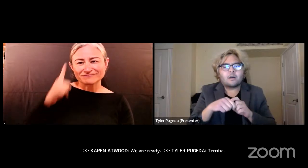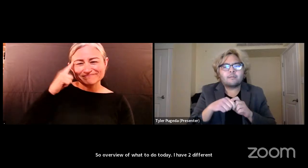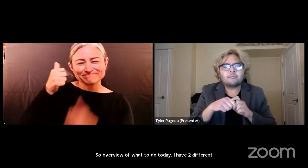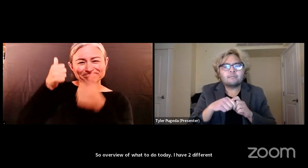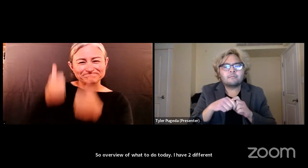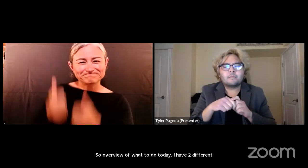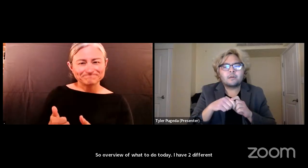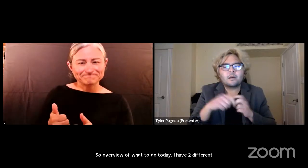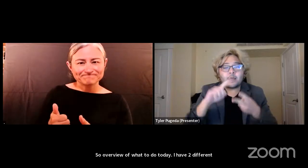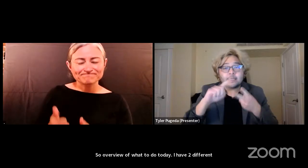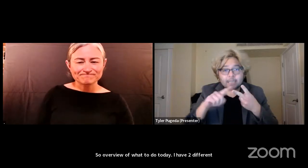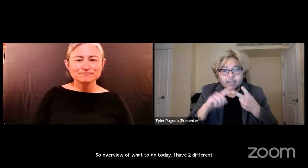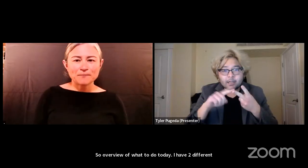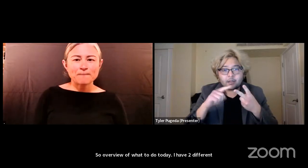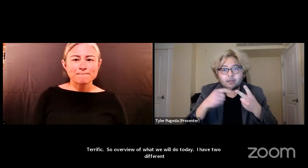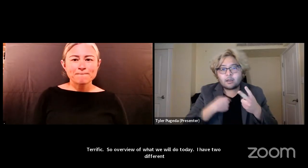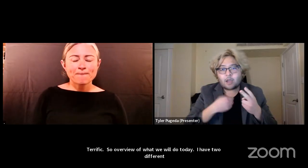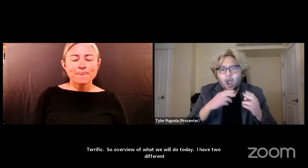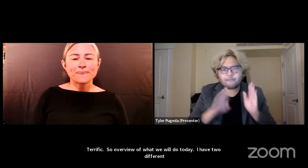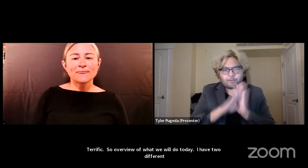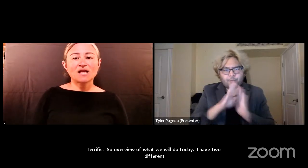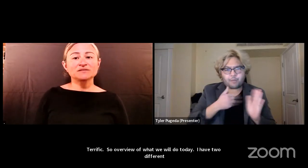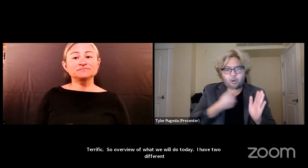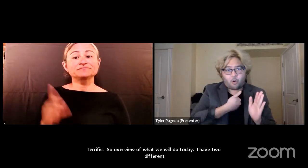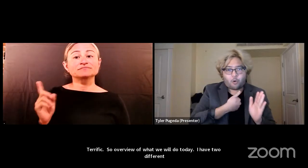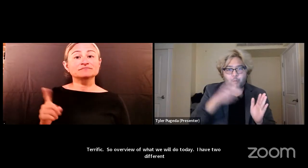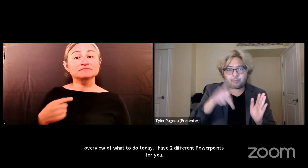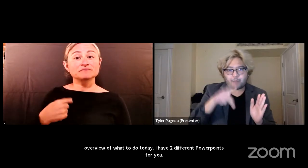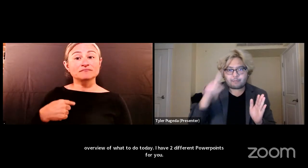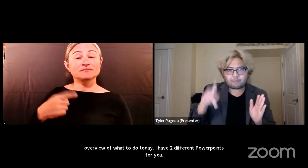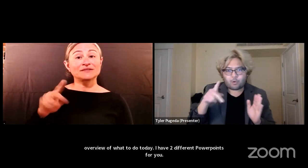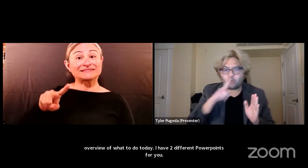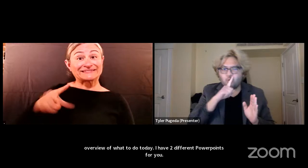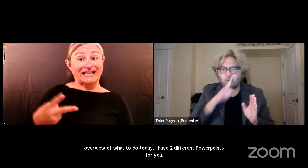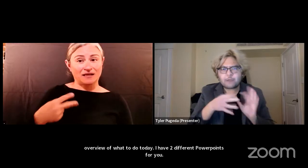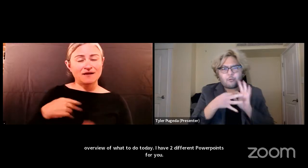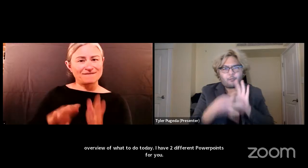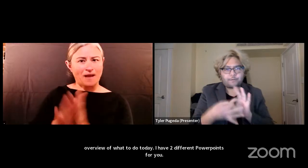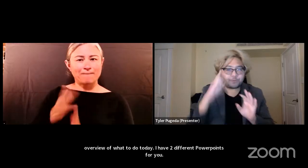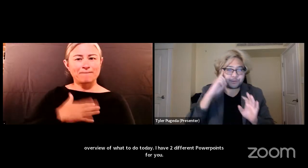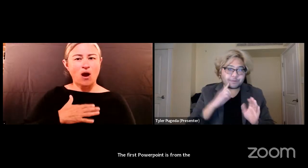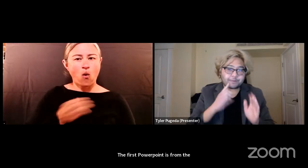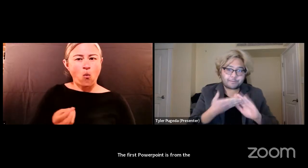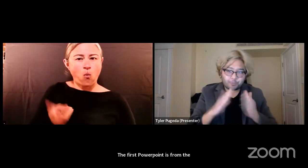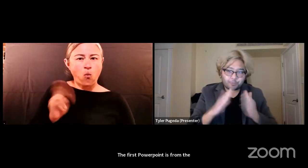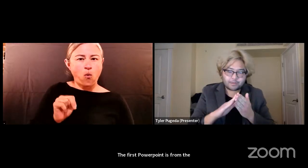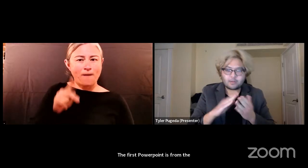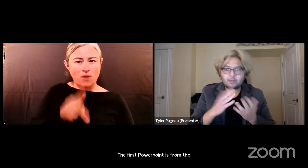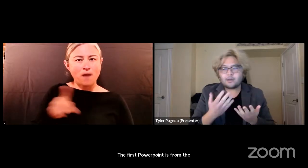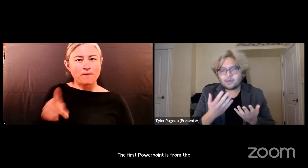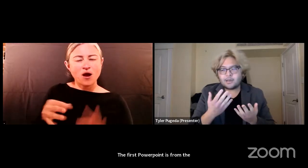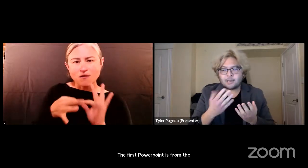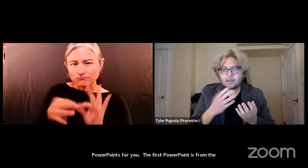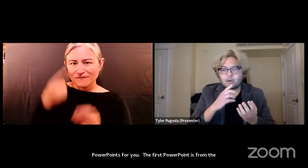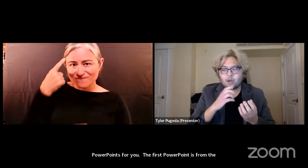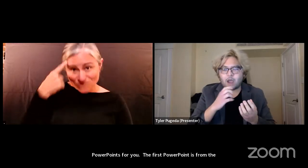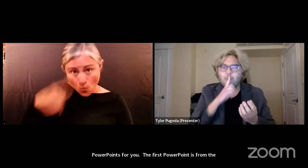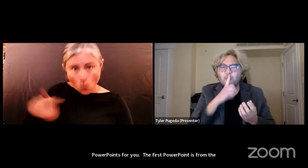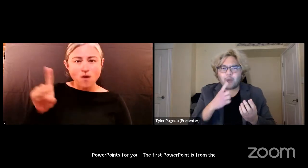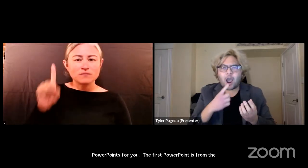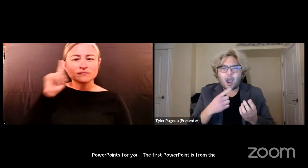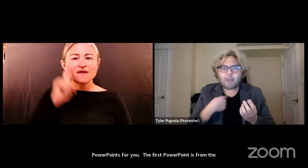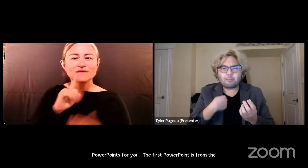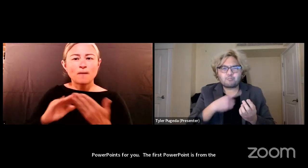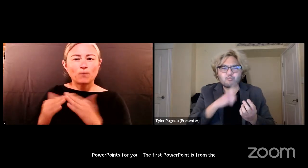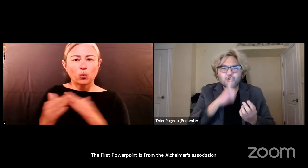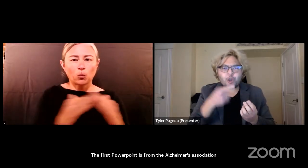risk of acquiring Alzheimer's later in life. The second presentation is my own PowerPoint that I did for the